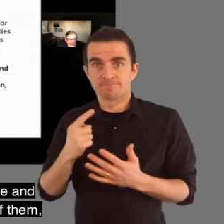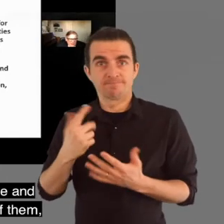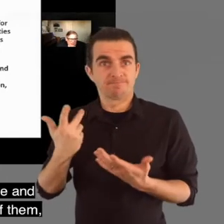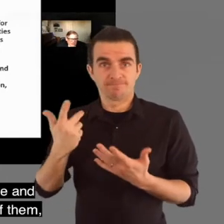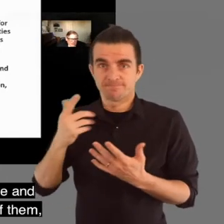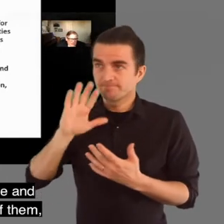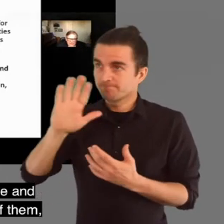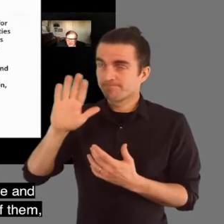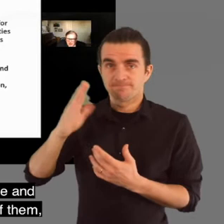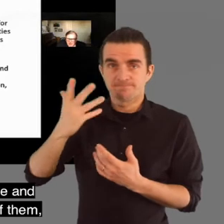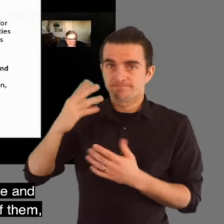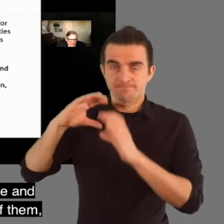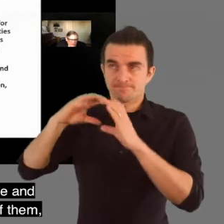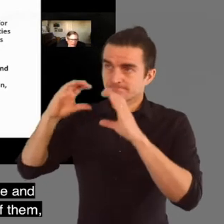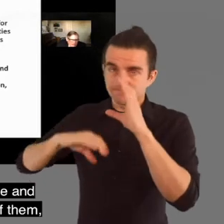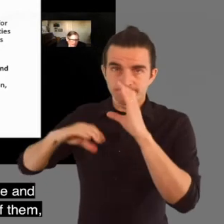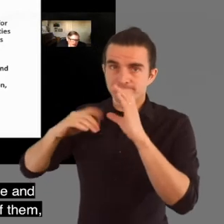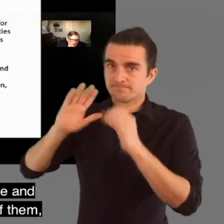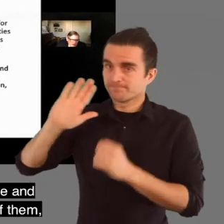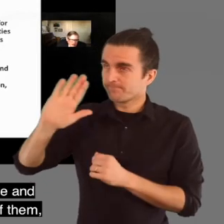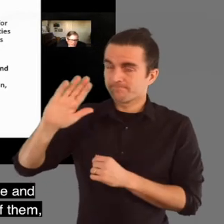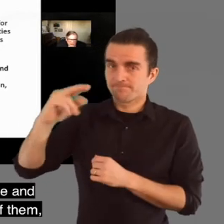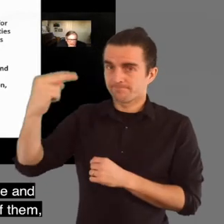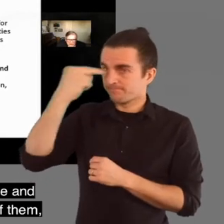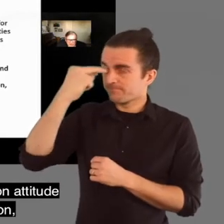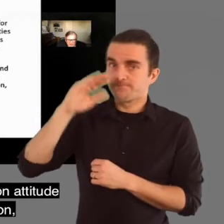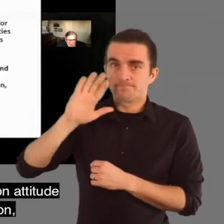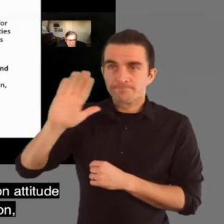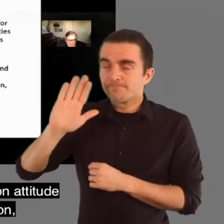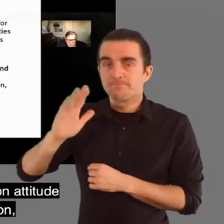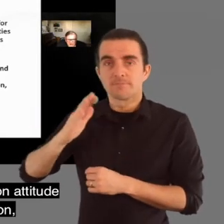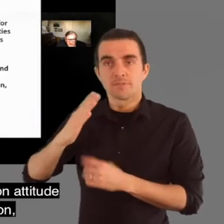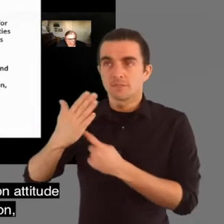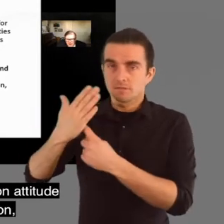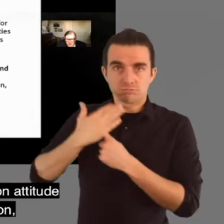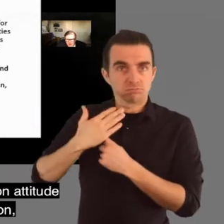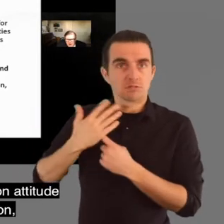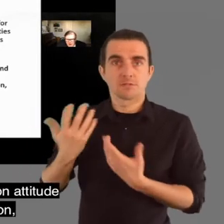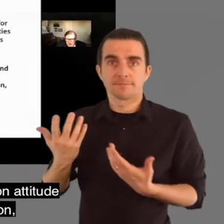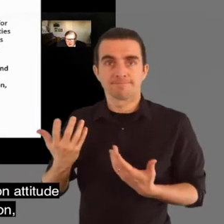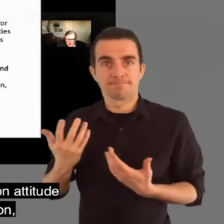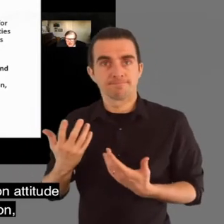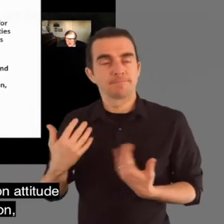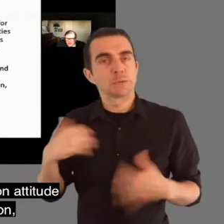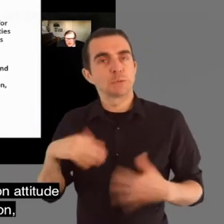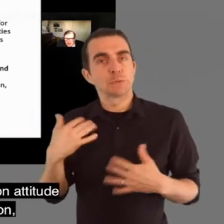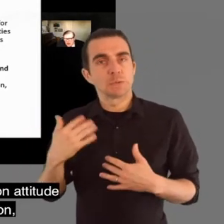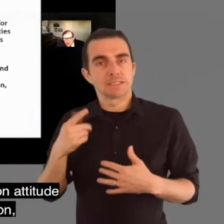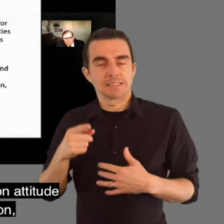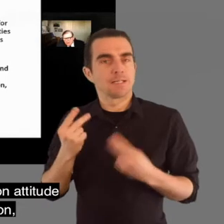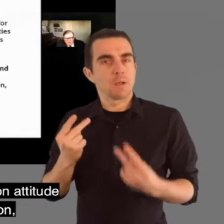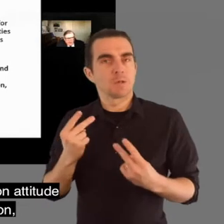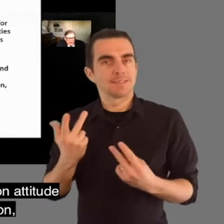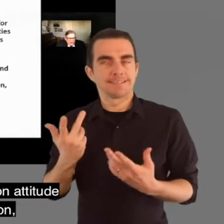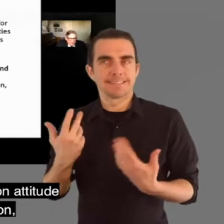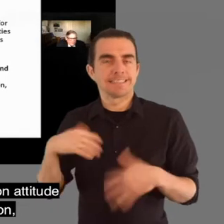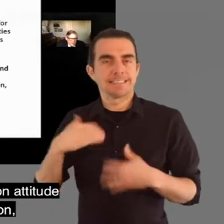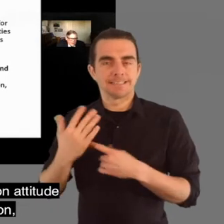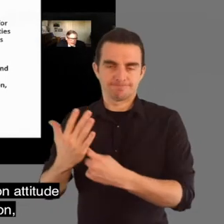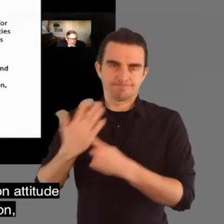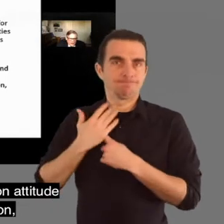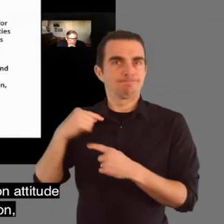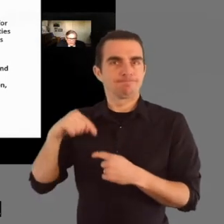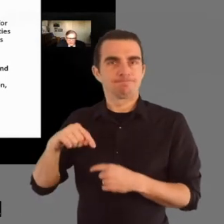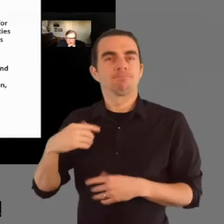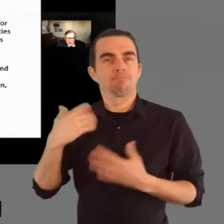and they highlighted a concern of 95% of them. They perceived their communication attitudes of people and